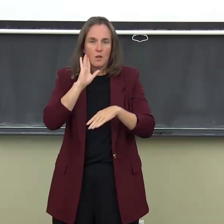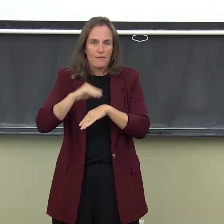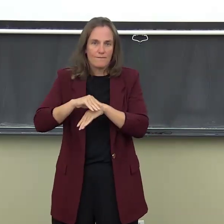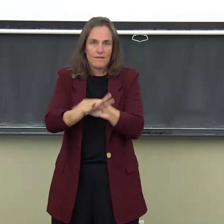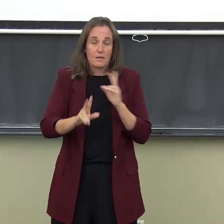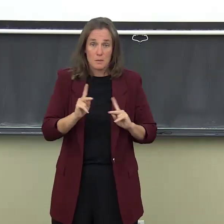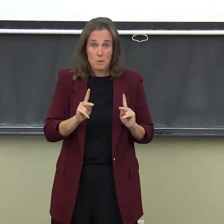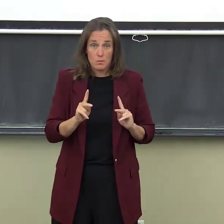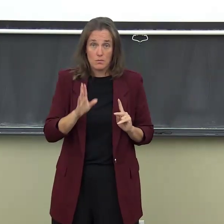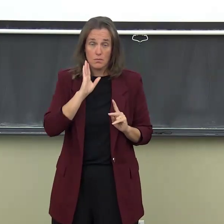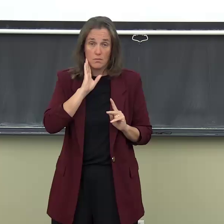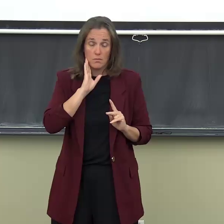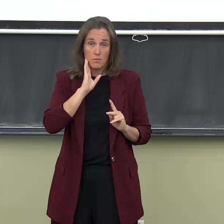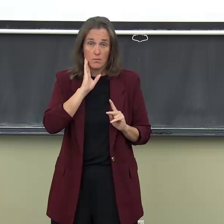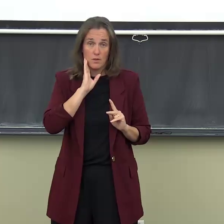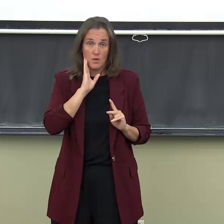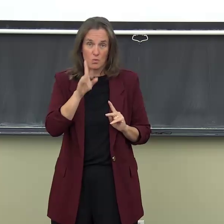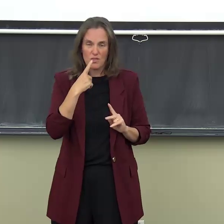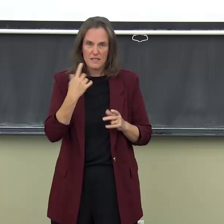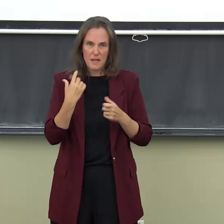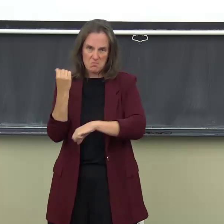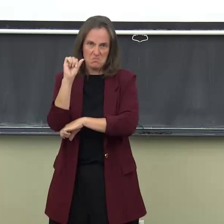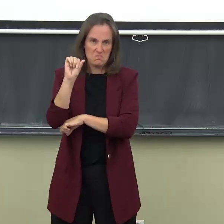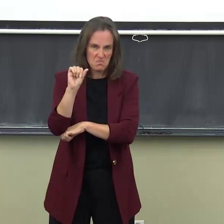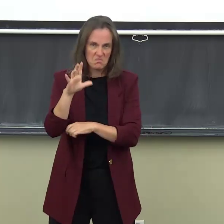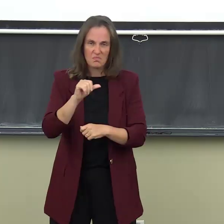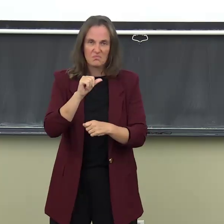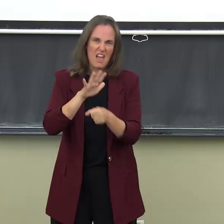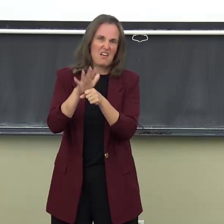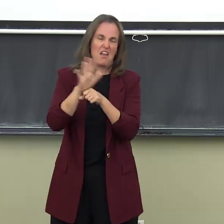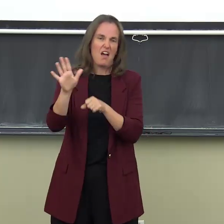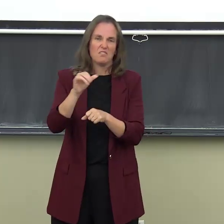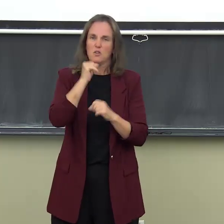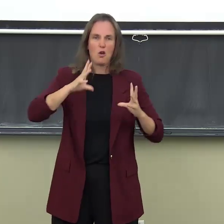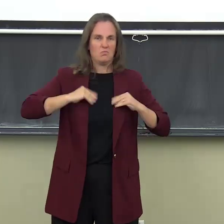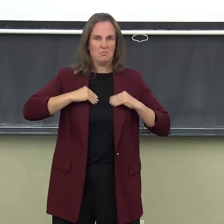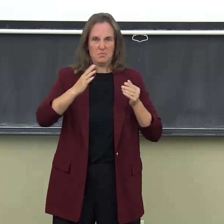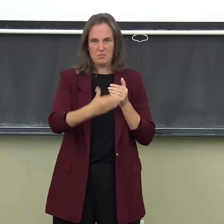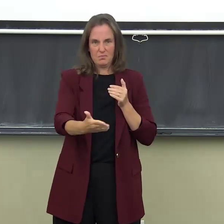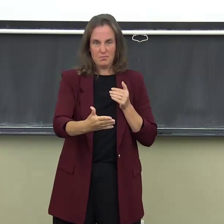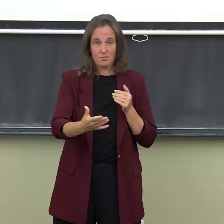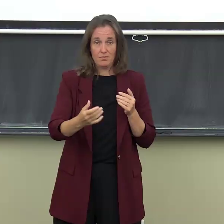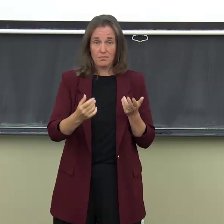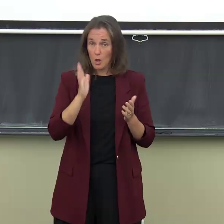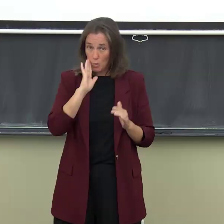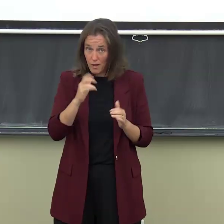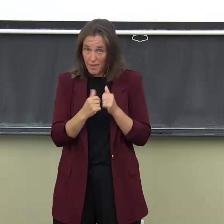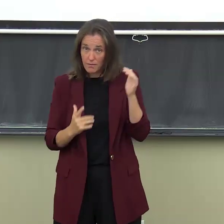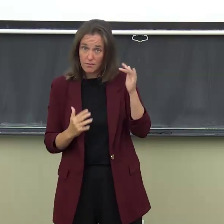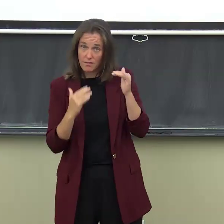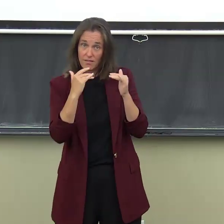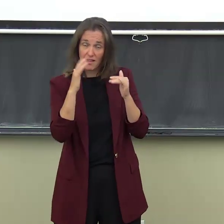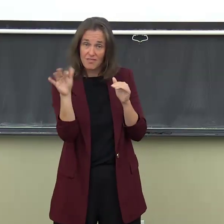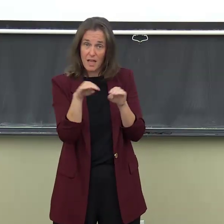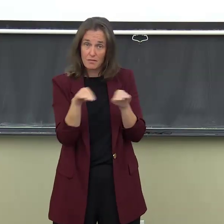people? Will they, this is enough, no more type of, will they reach that stage? That's a